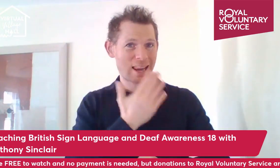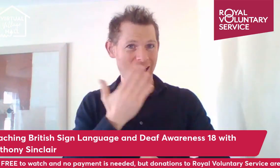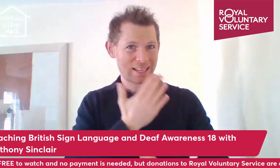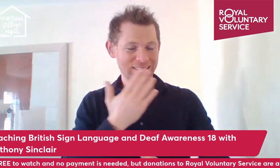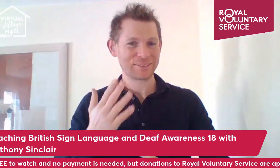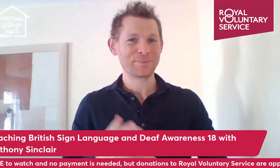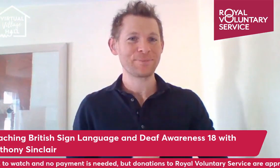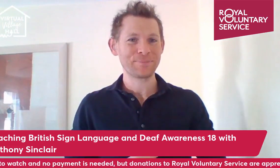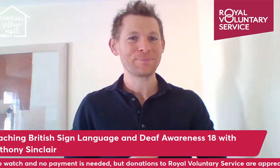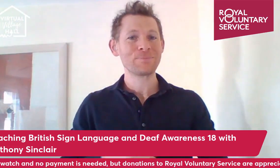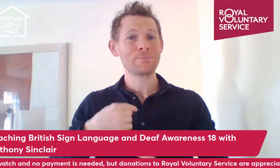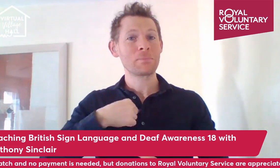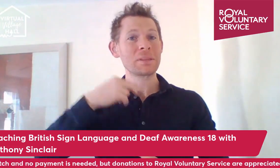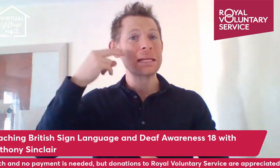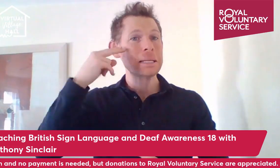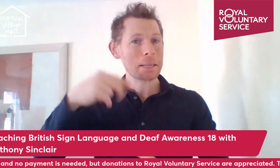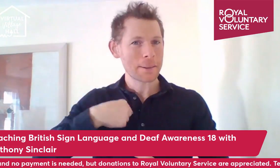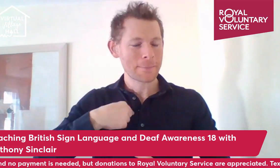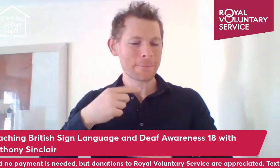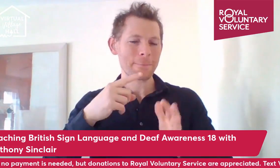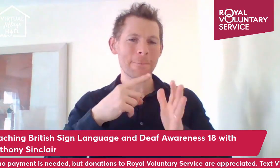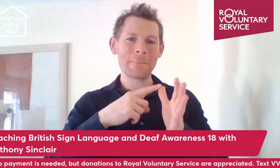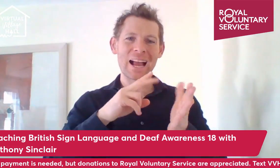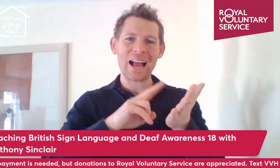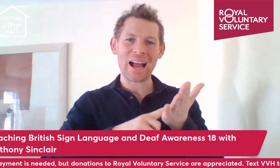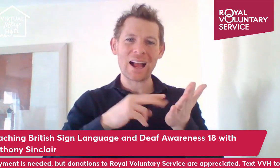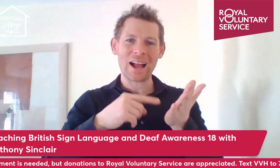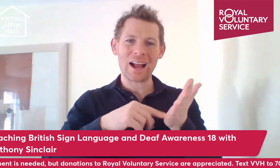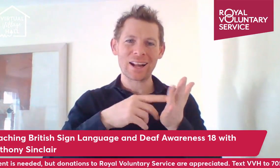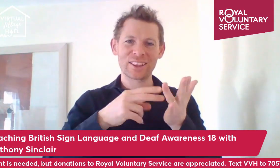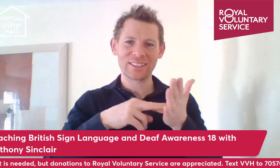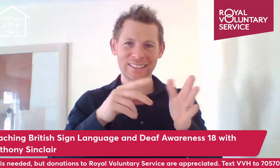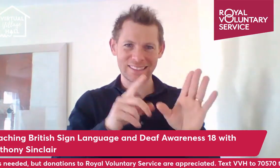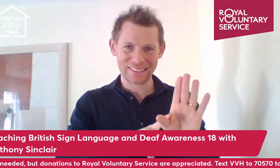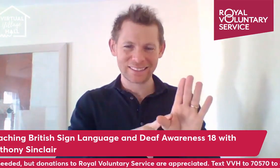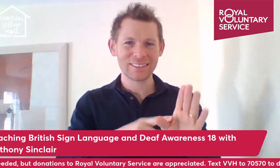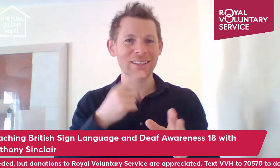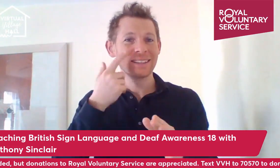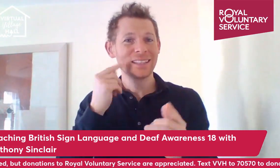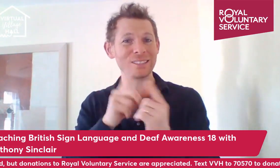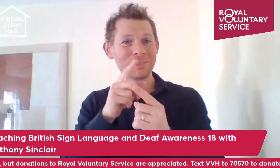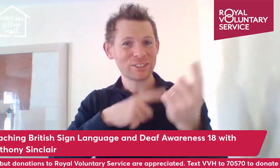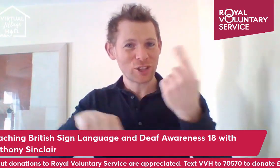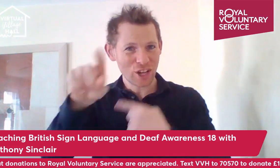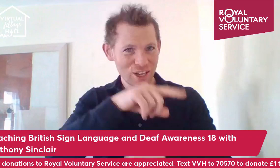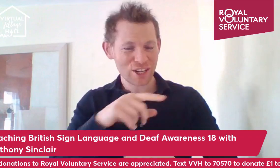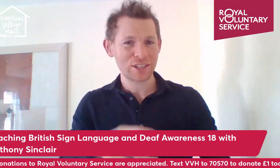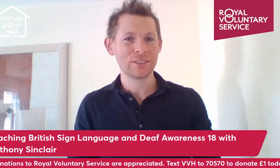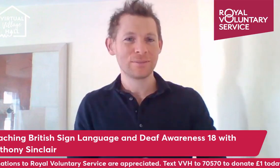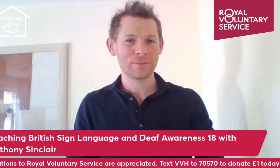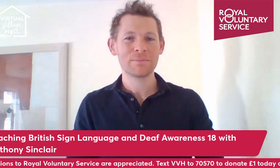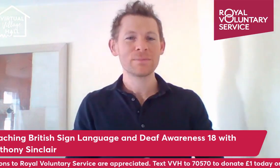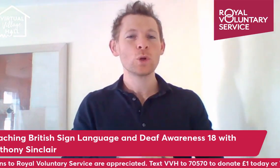Welcome to our sign language class today. My name is Anthony, and it's lovely to meet you all.